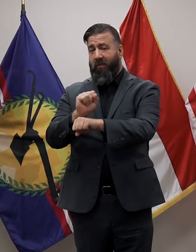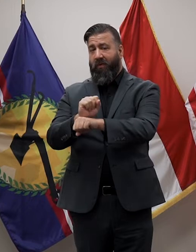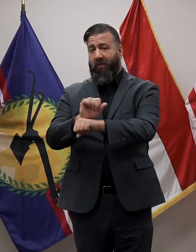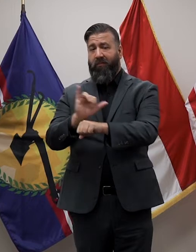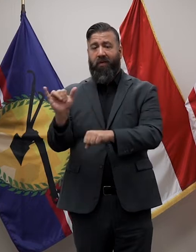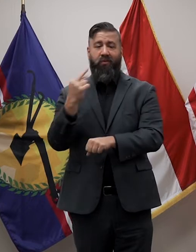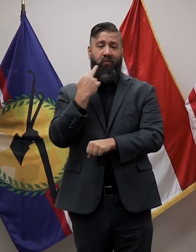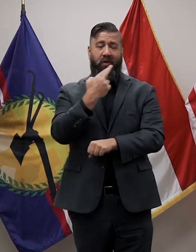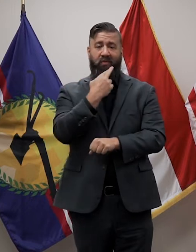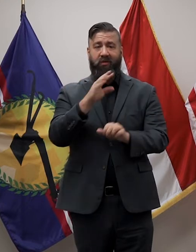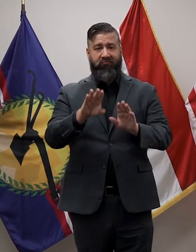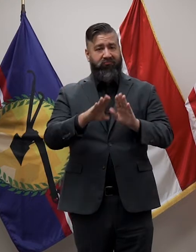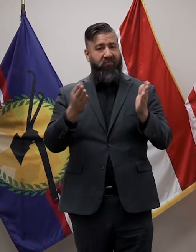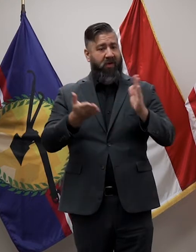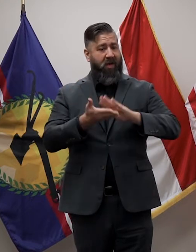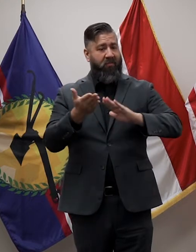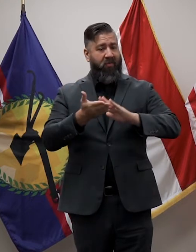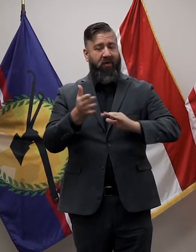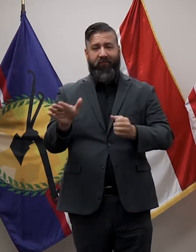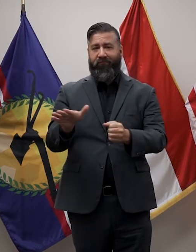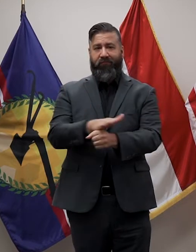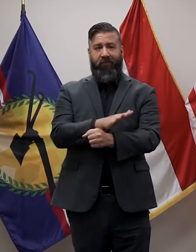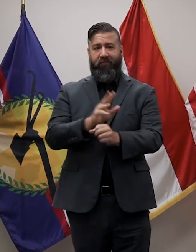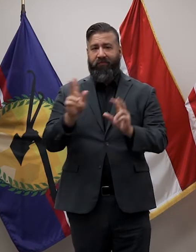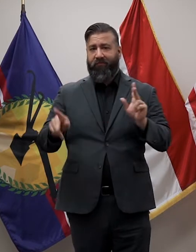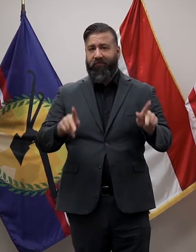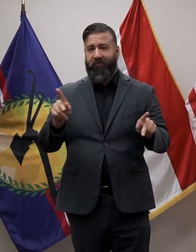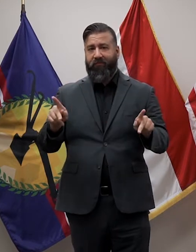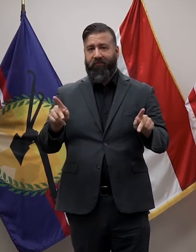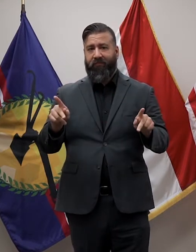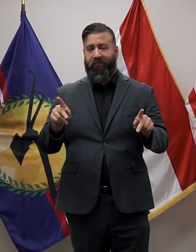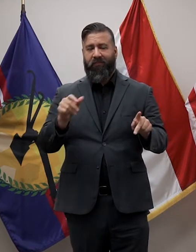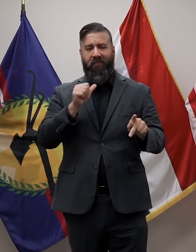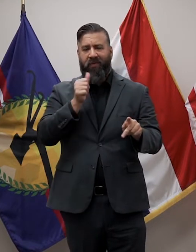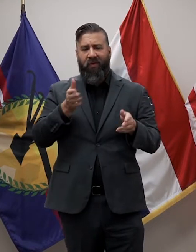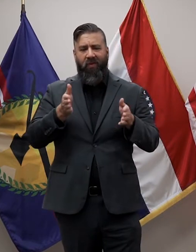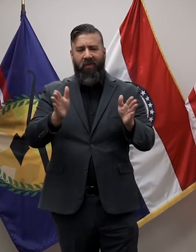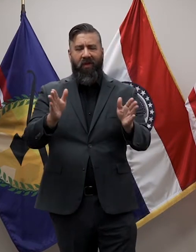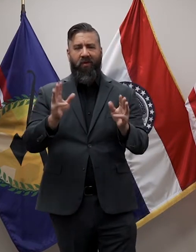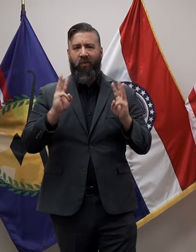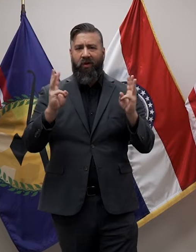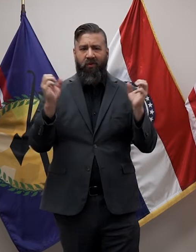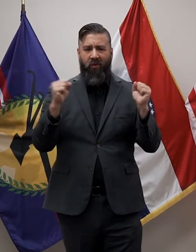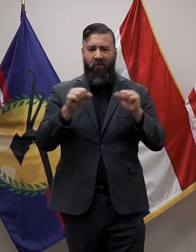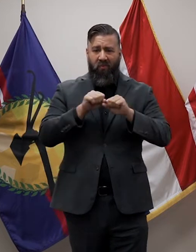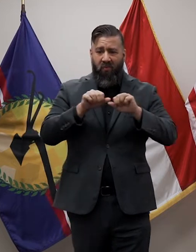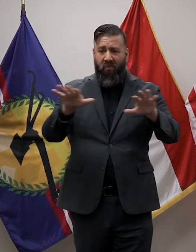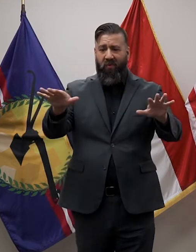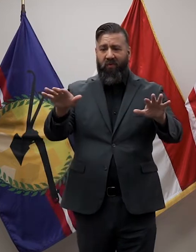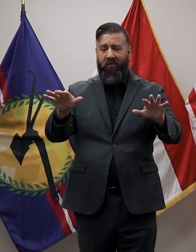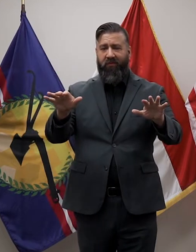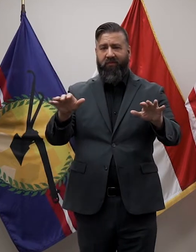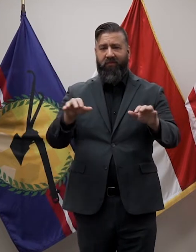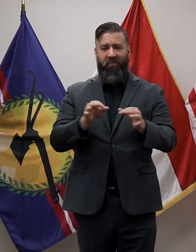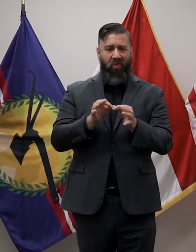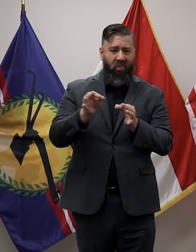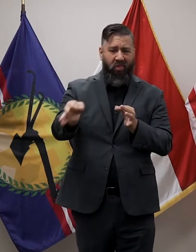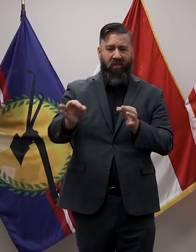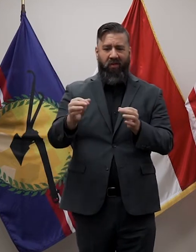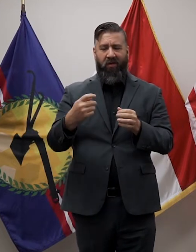operate at full capacity. Let's not let a winter surge derail the long and responsible journey for so